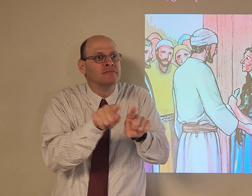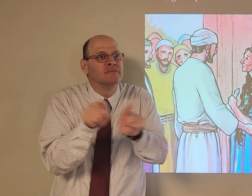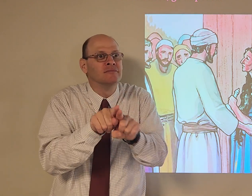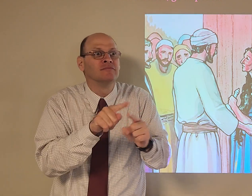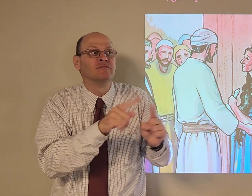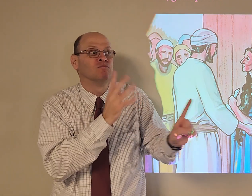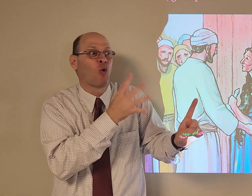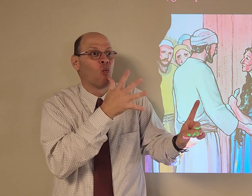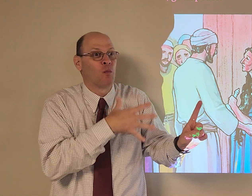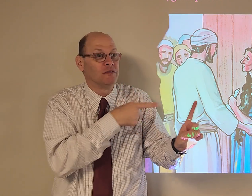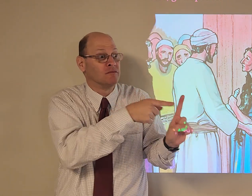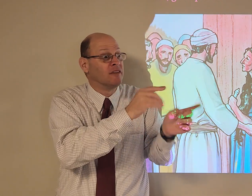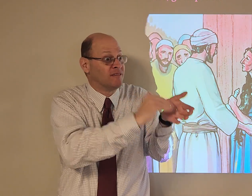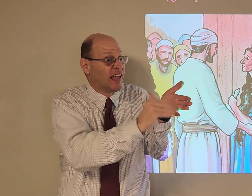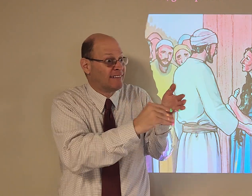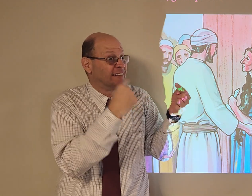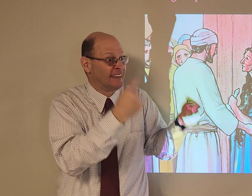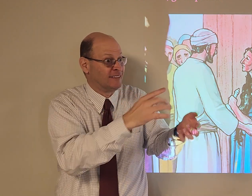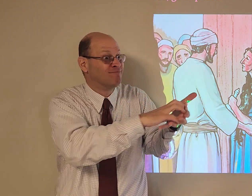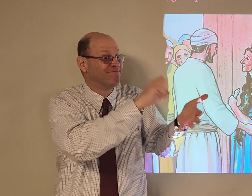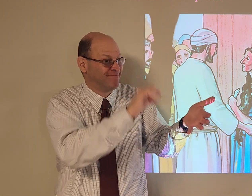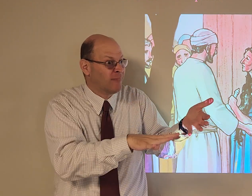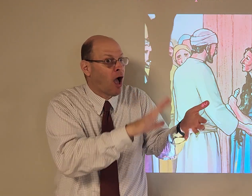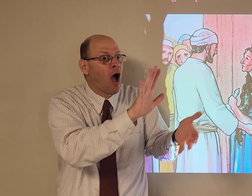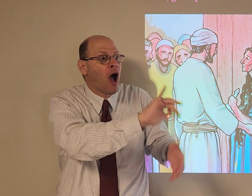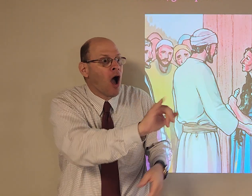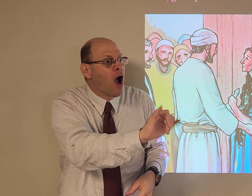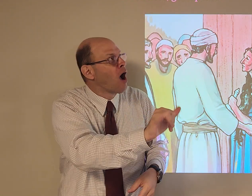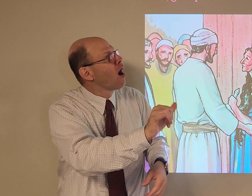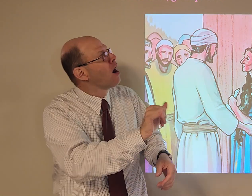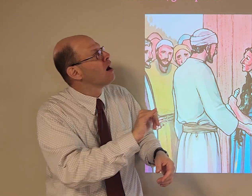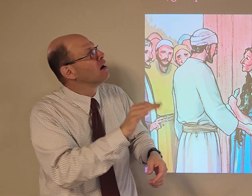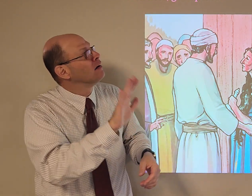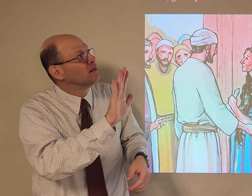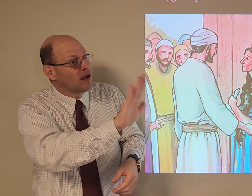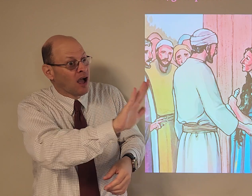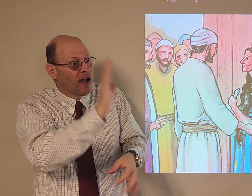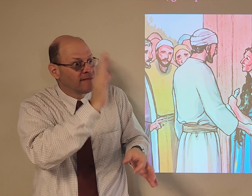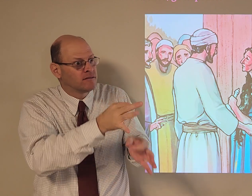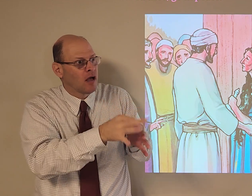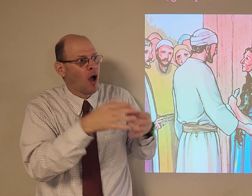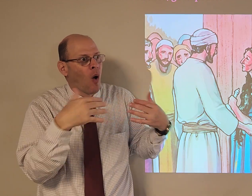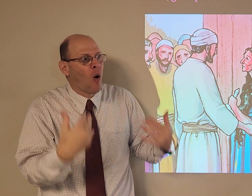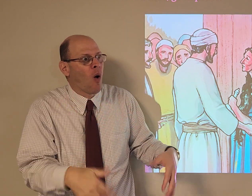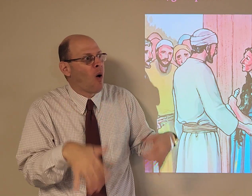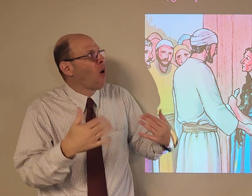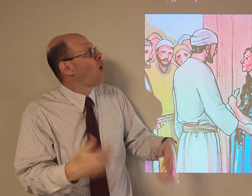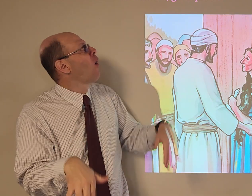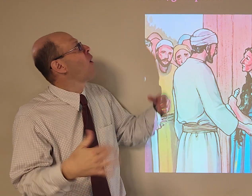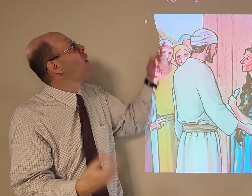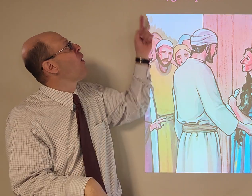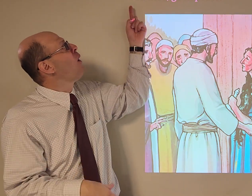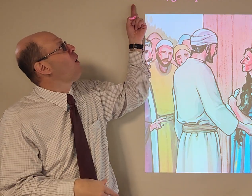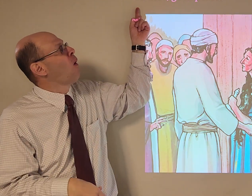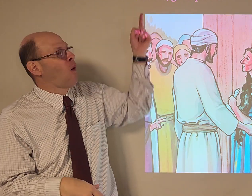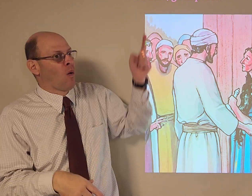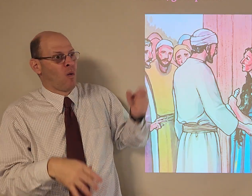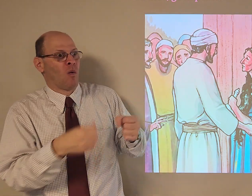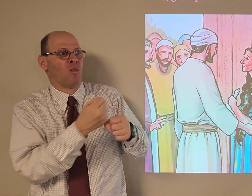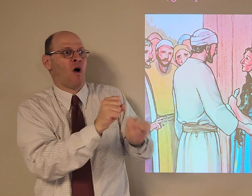continues, and he speaks to this woman. And he said unto the woman, thy faith hath saved thee. Go in peace.